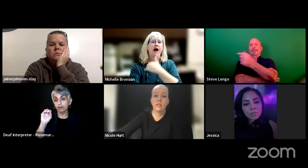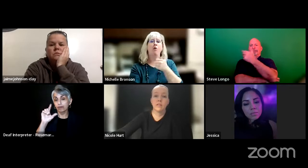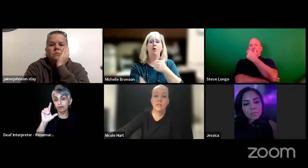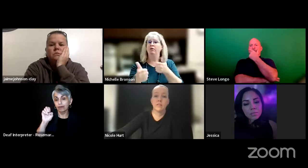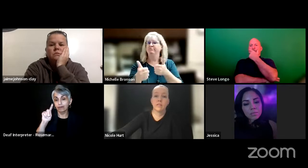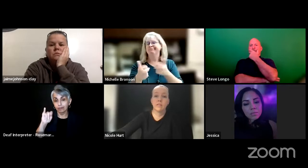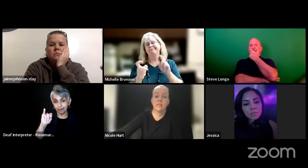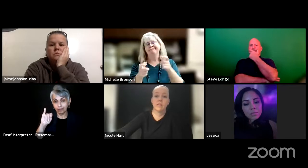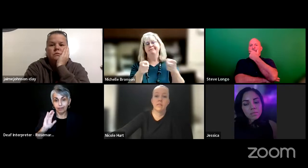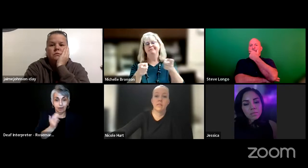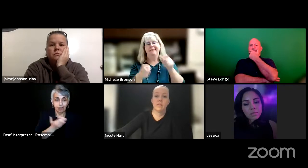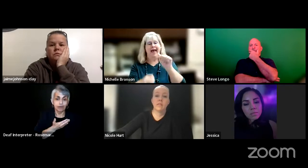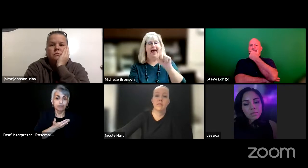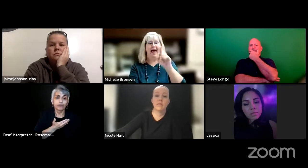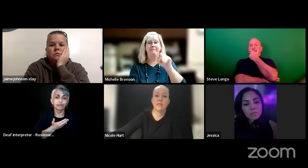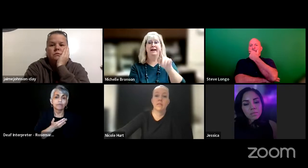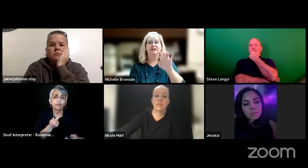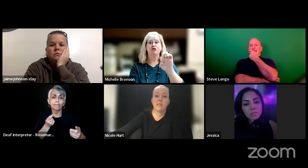Colleen Coletti,